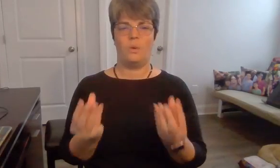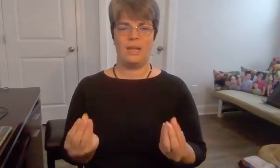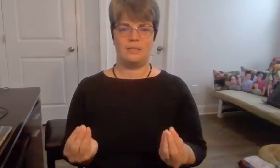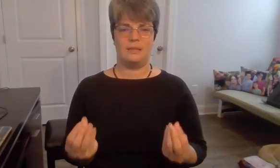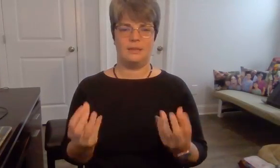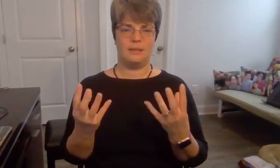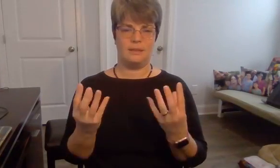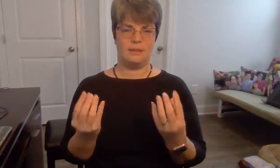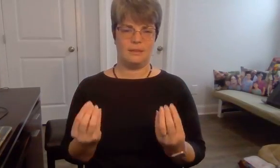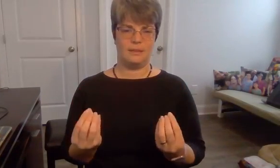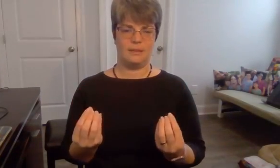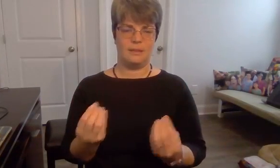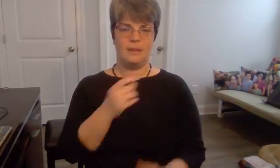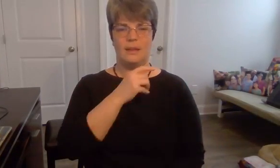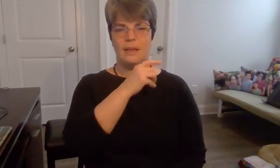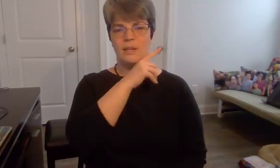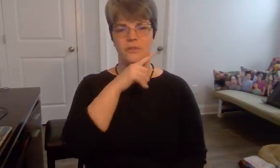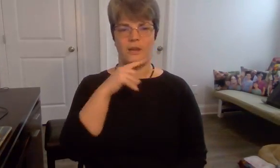wet, and dry.